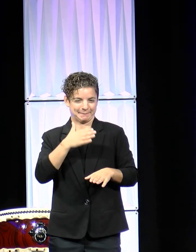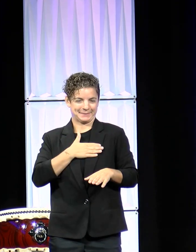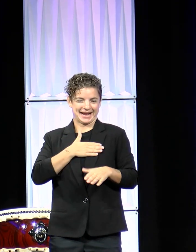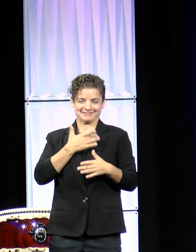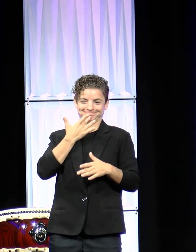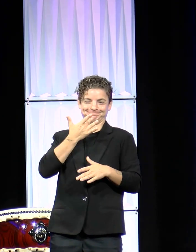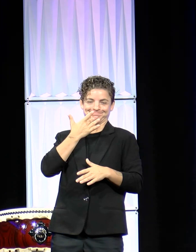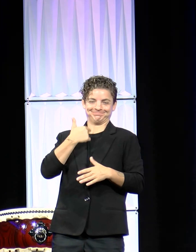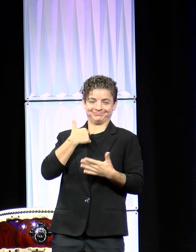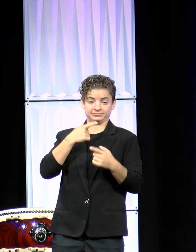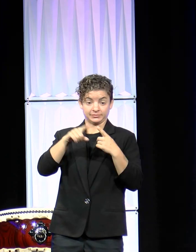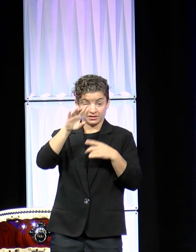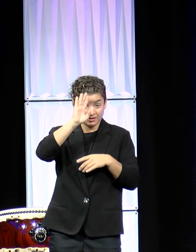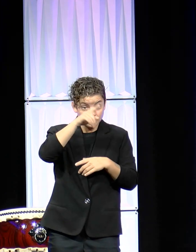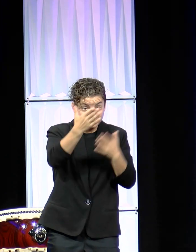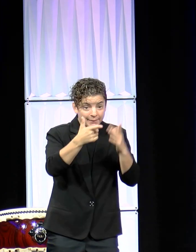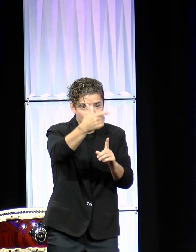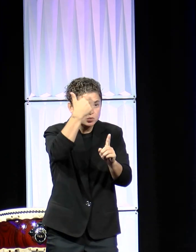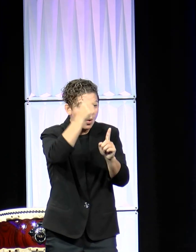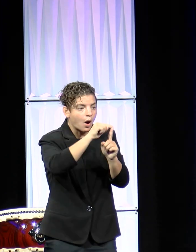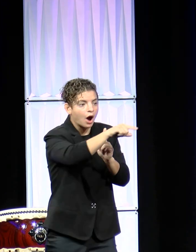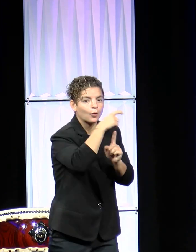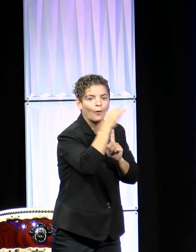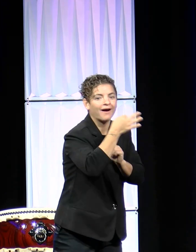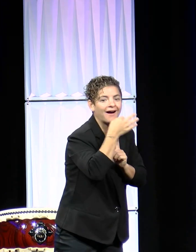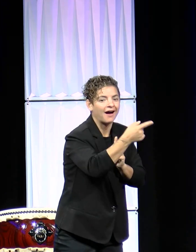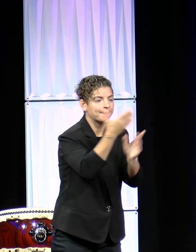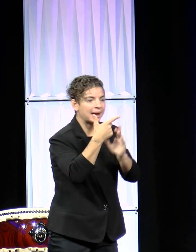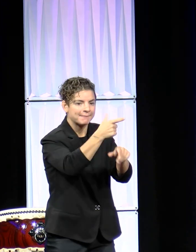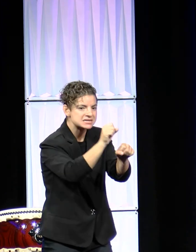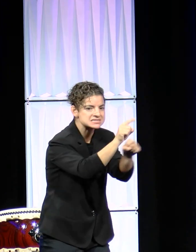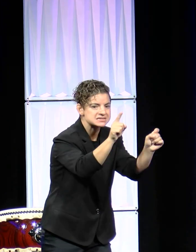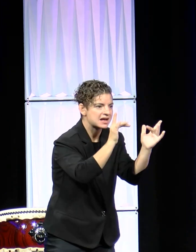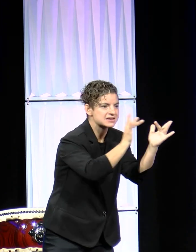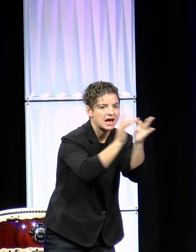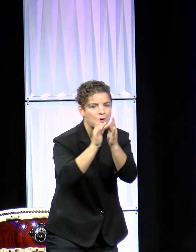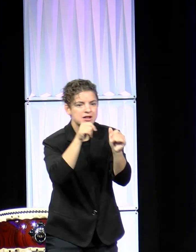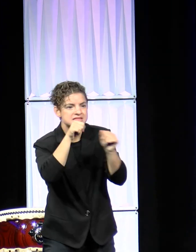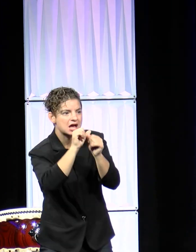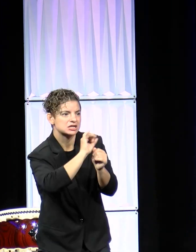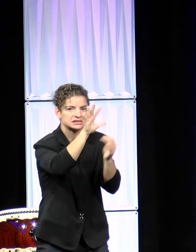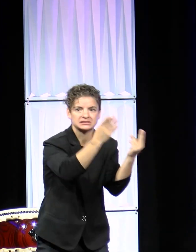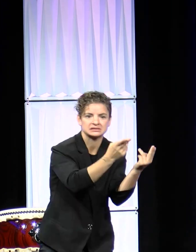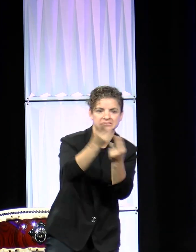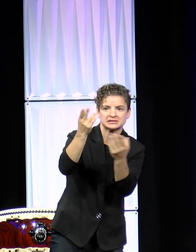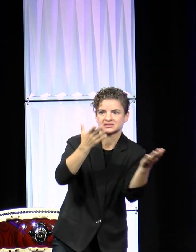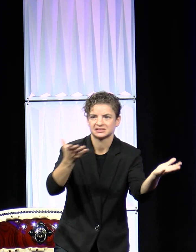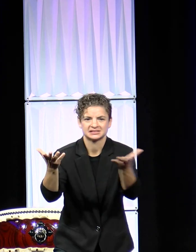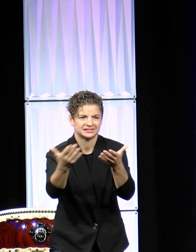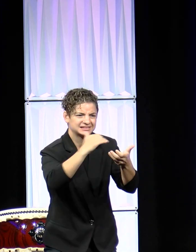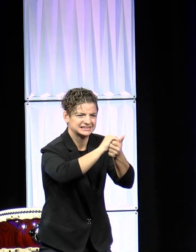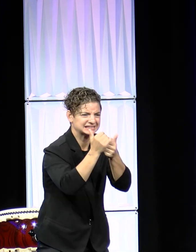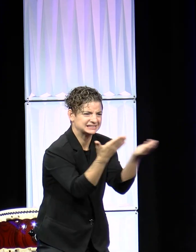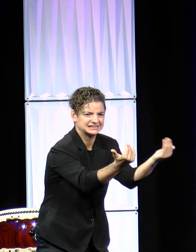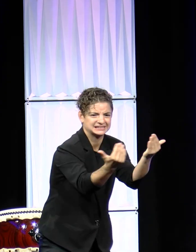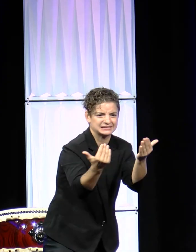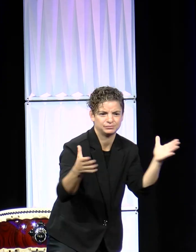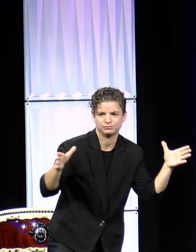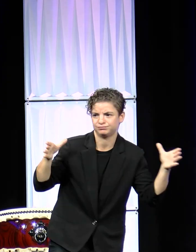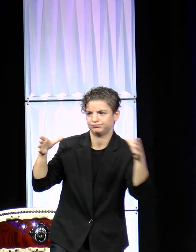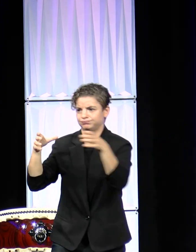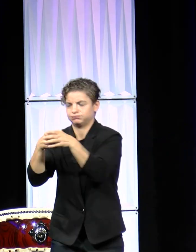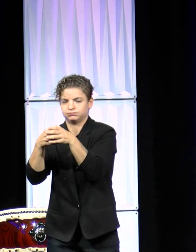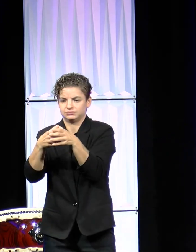can. You can write a letter. So that direct action. Social justice is